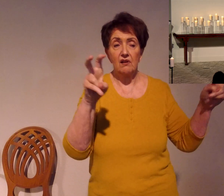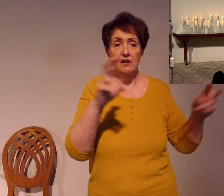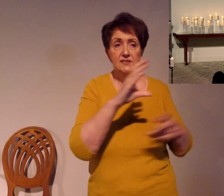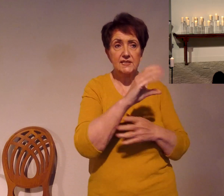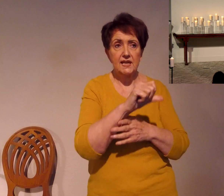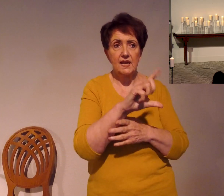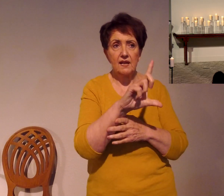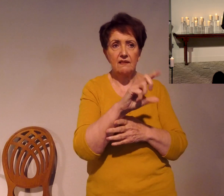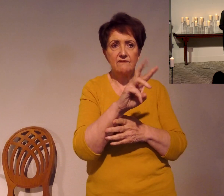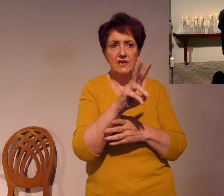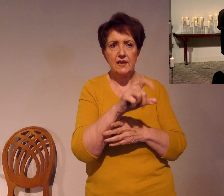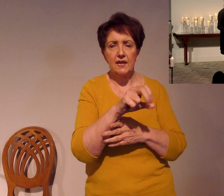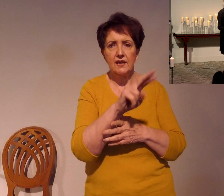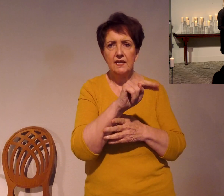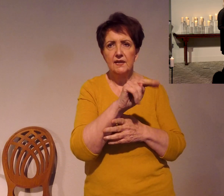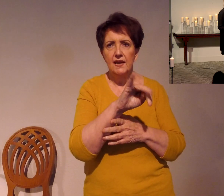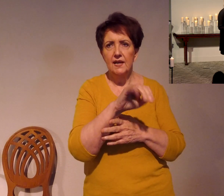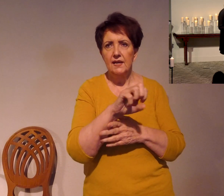Are you familiar with that?